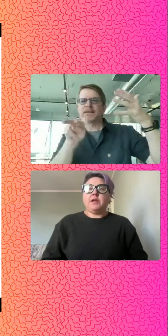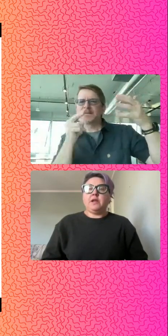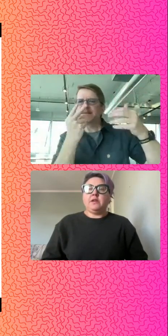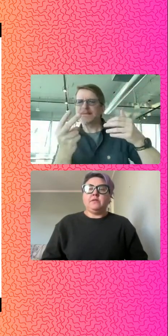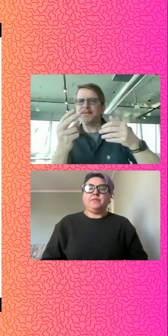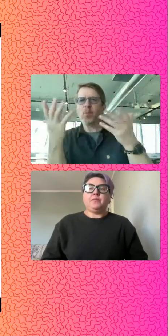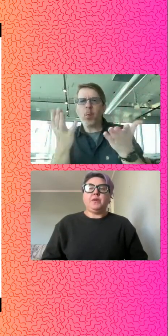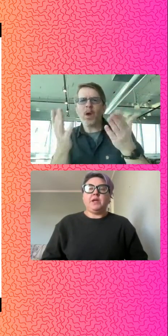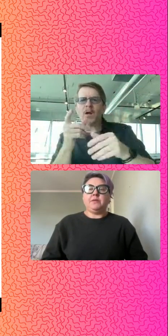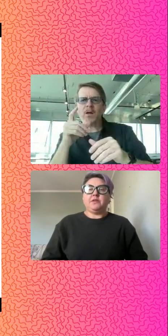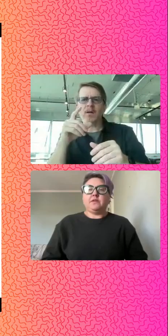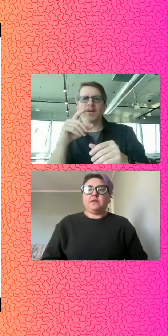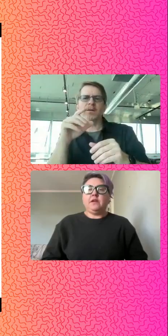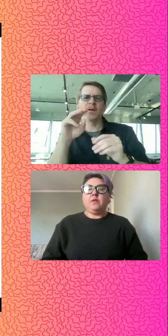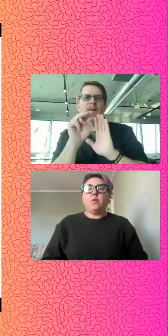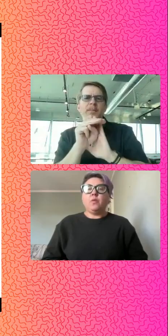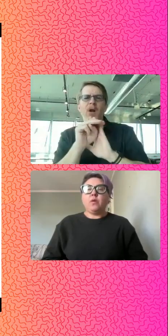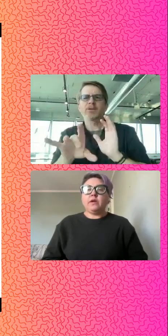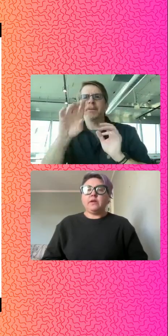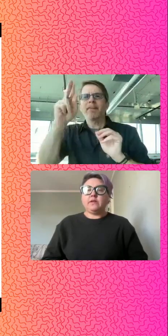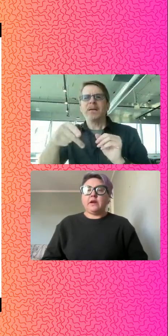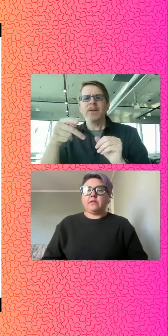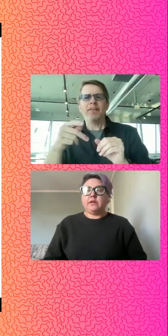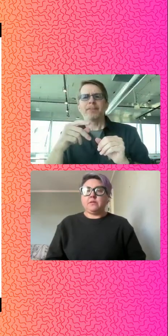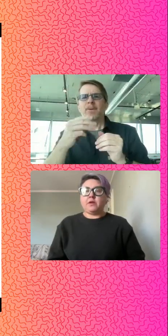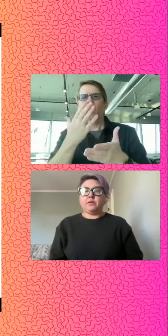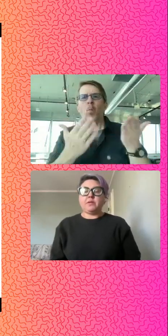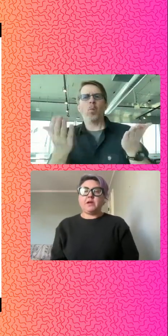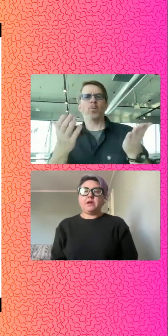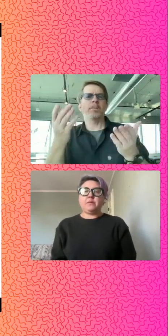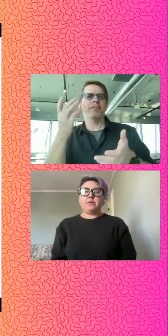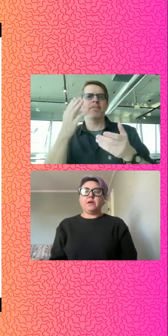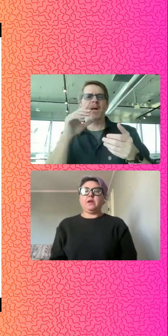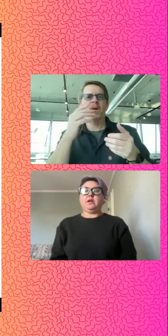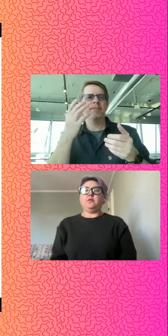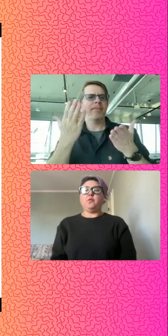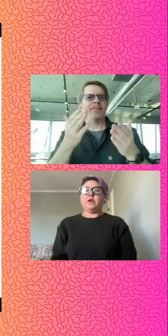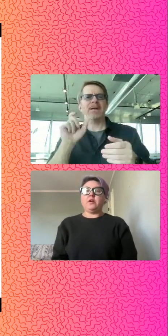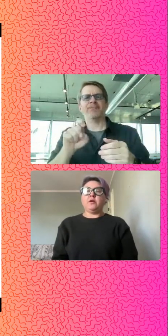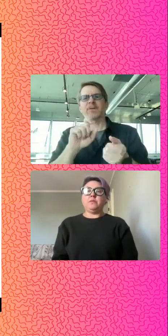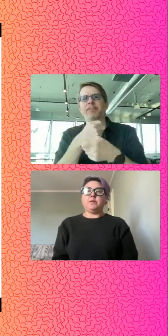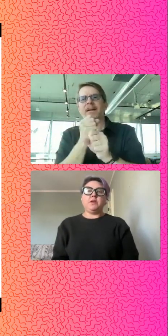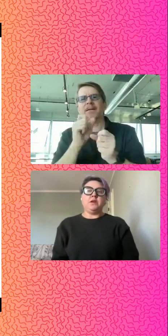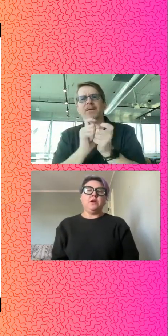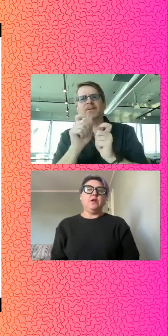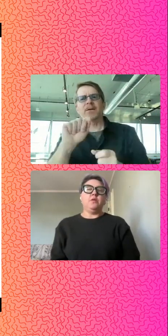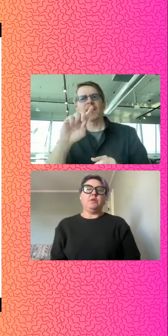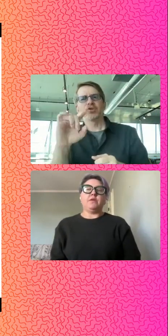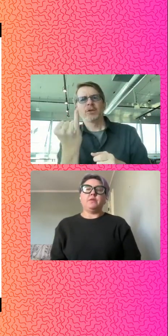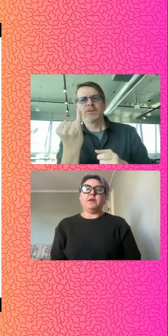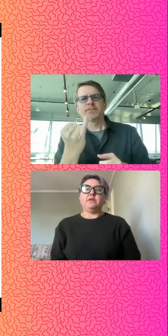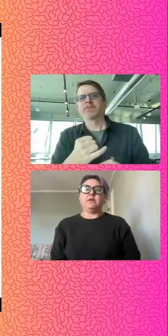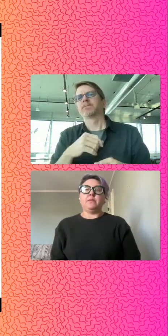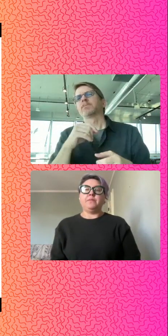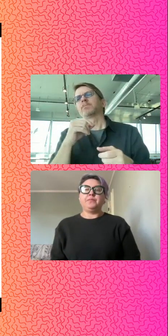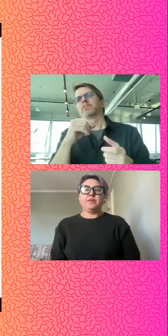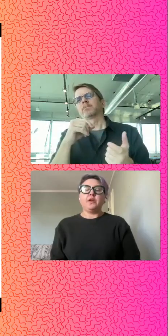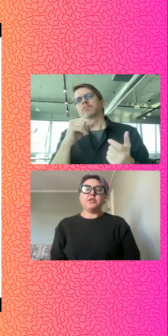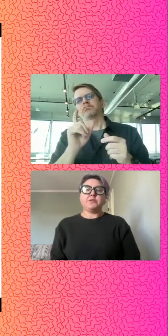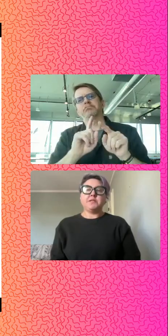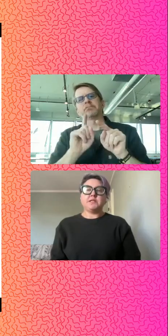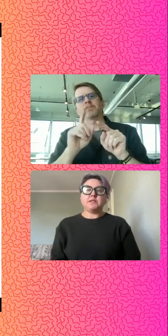code coming in, being able to see what exactly the model was picking up and where maybe we would have to make